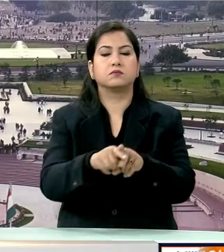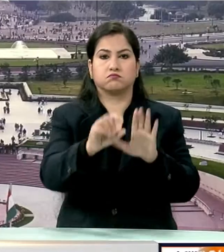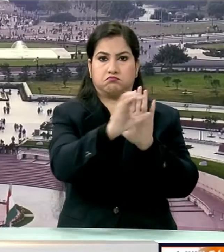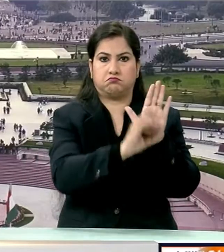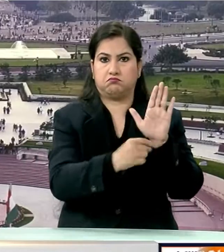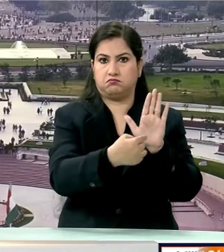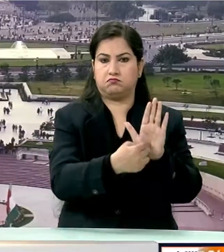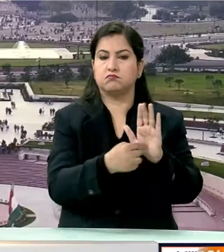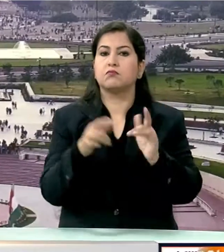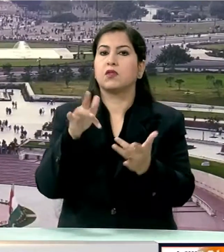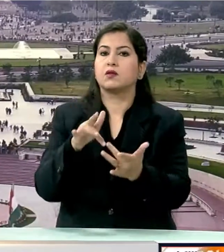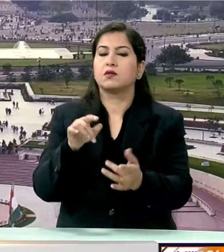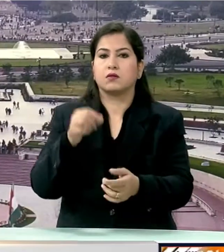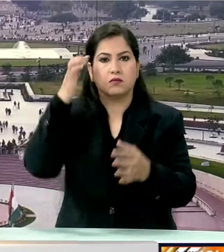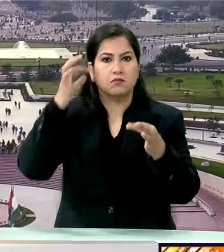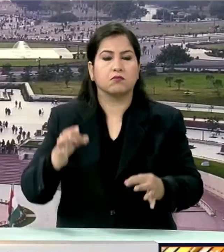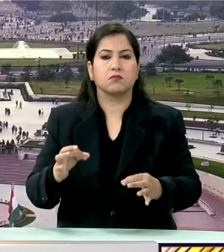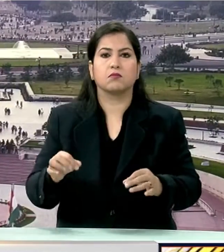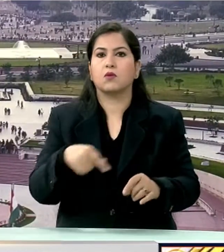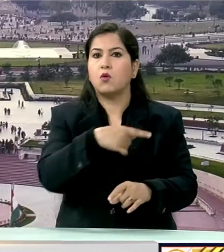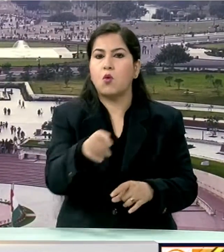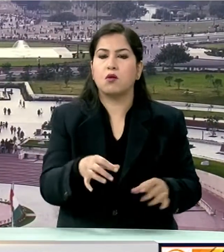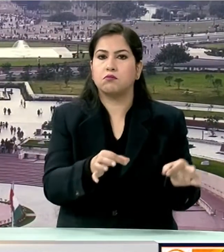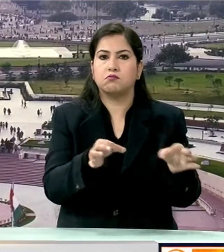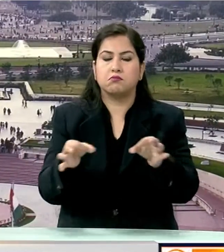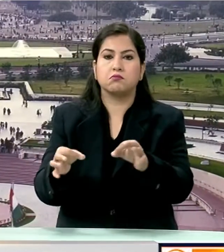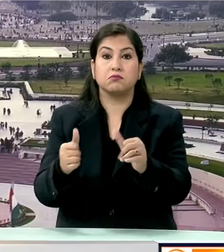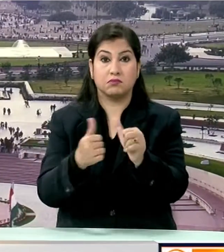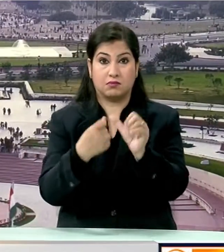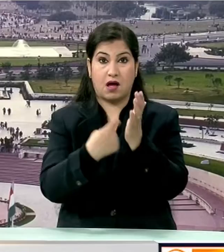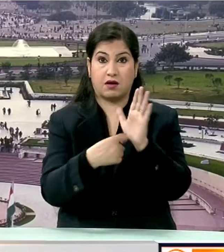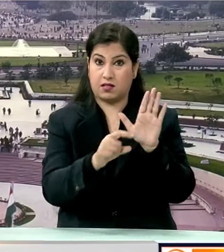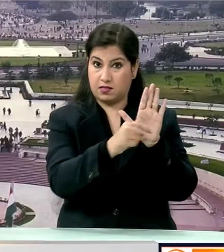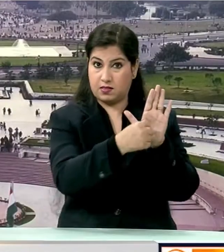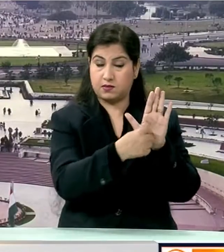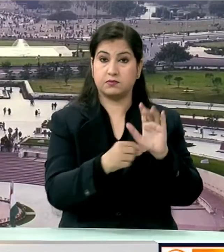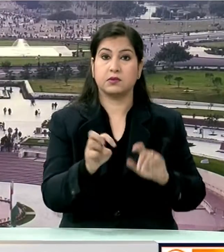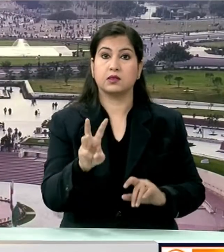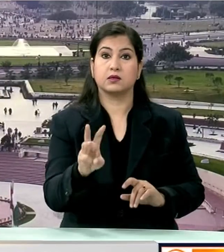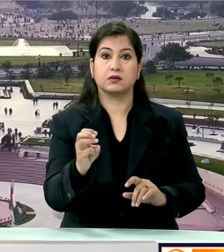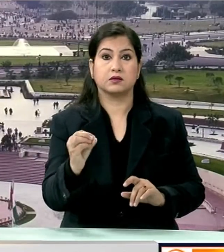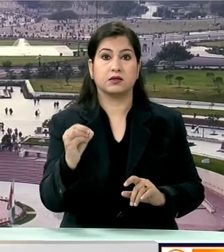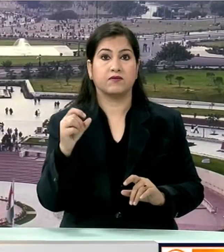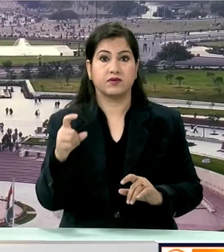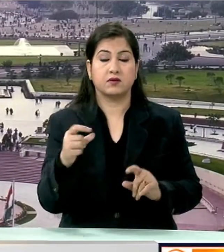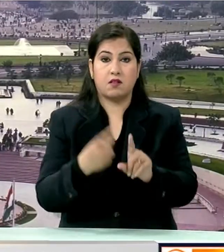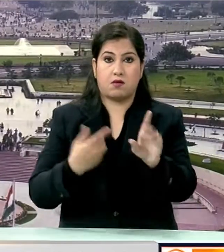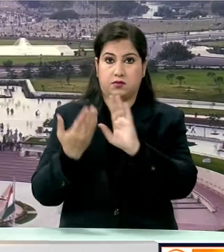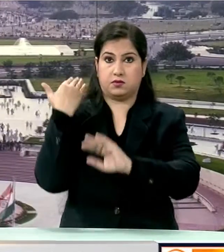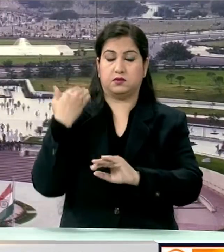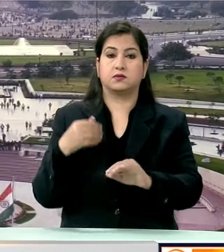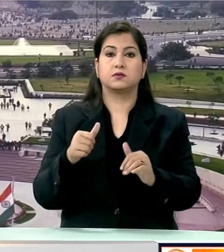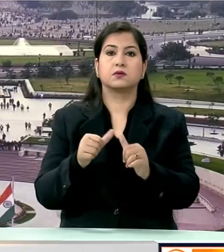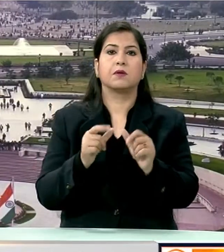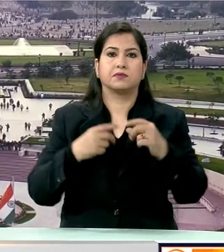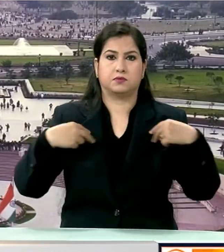validity of the centre's decision to abrogate provisions of Article 370 on August 5th last year. The